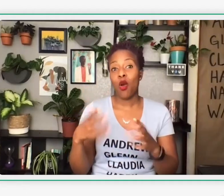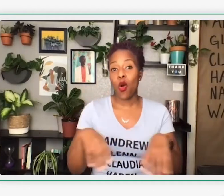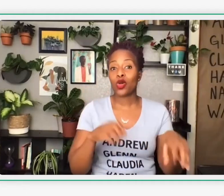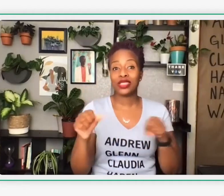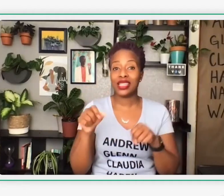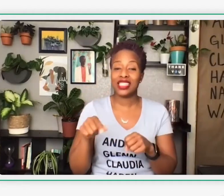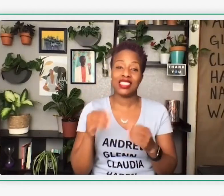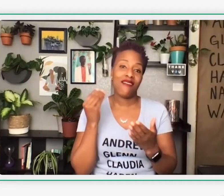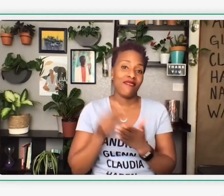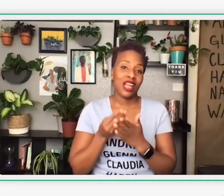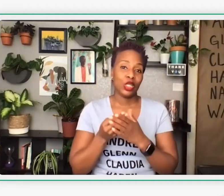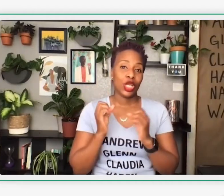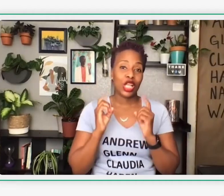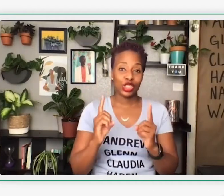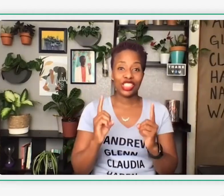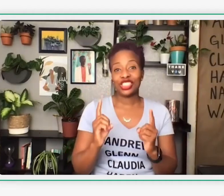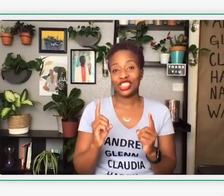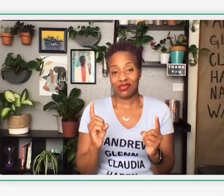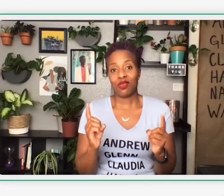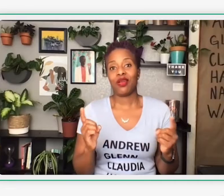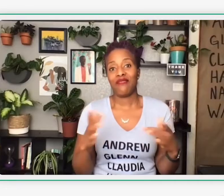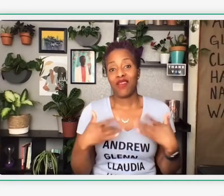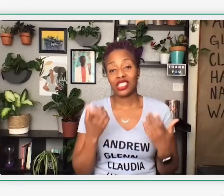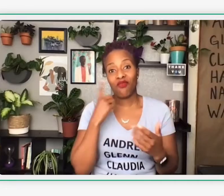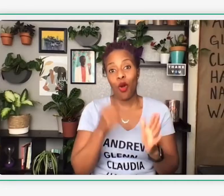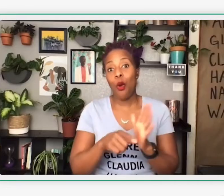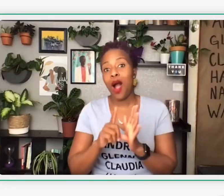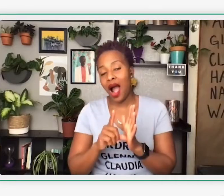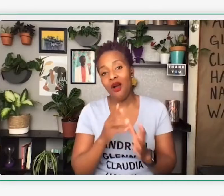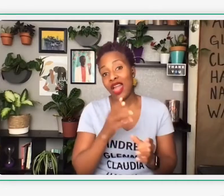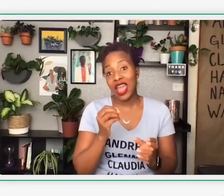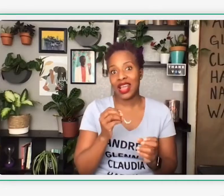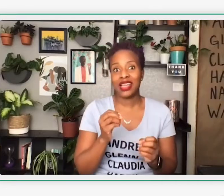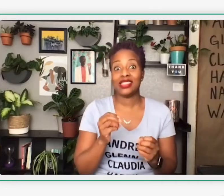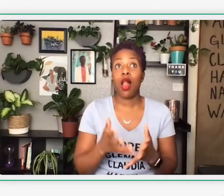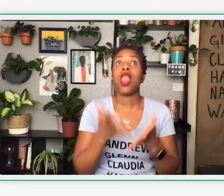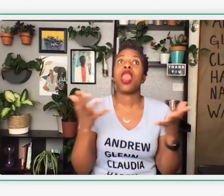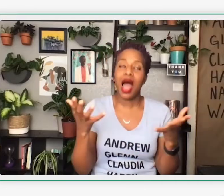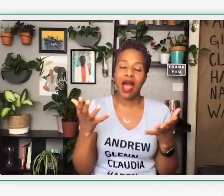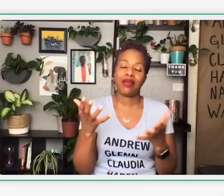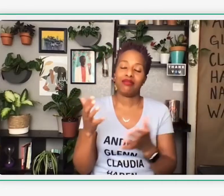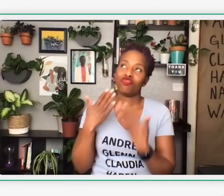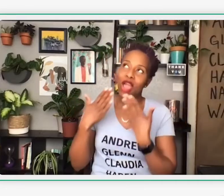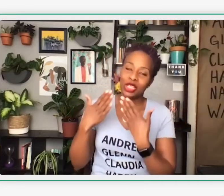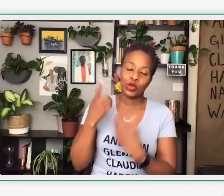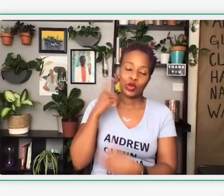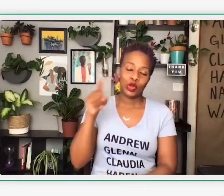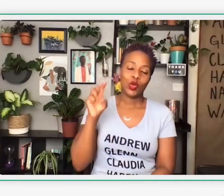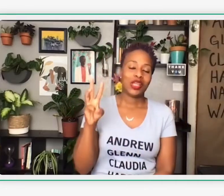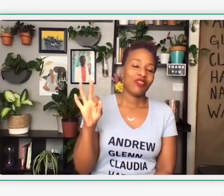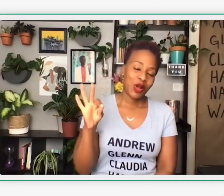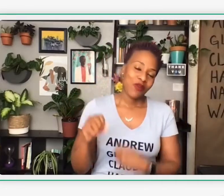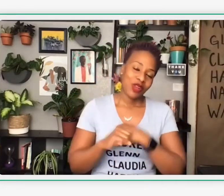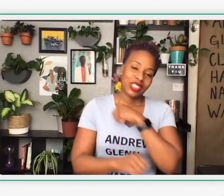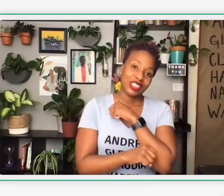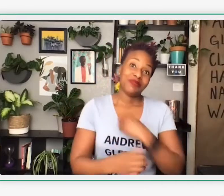CSD Learns has been hosting this financial education literacy event for a while, and